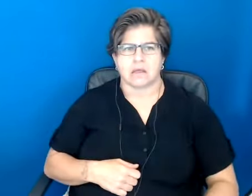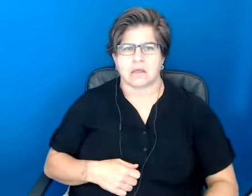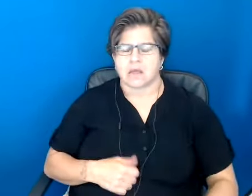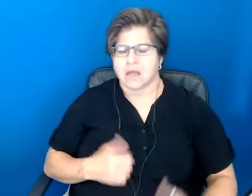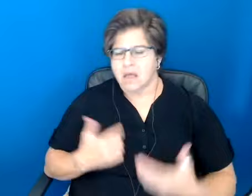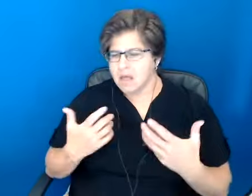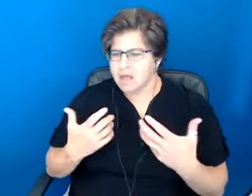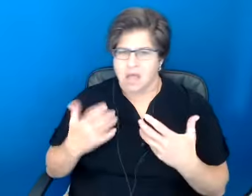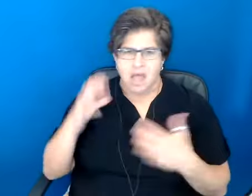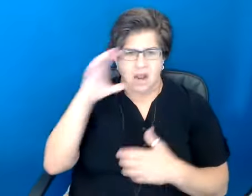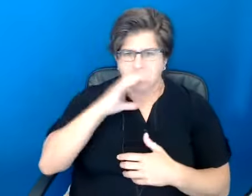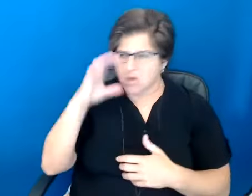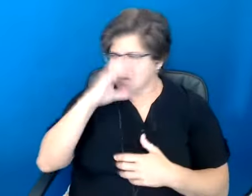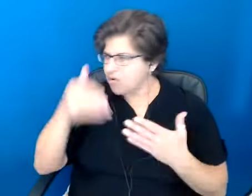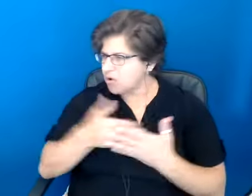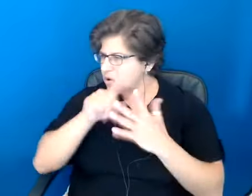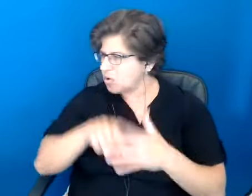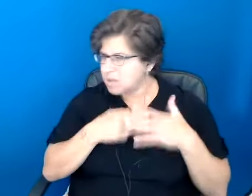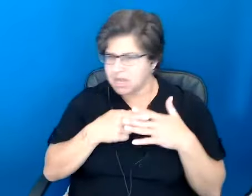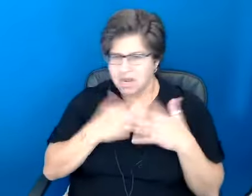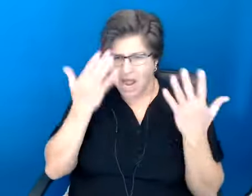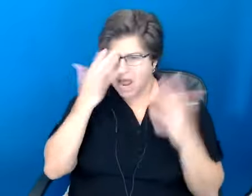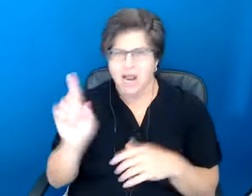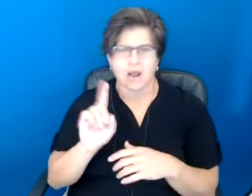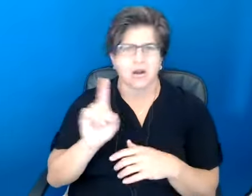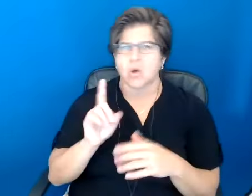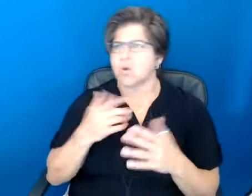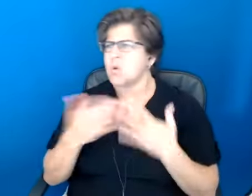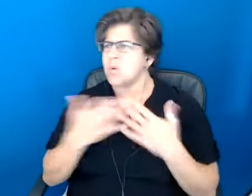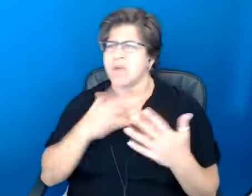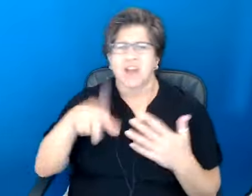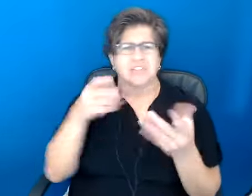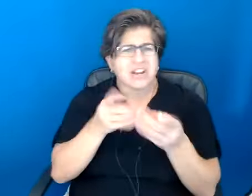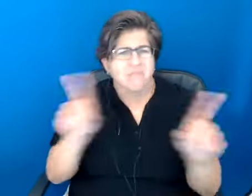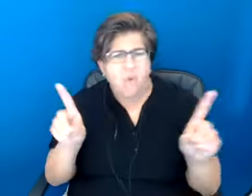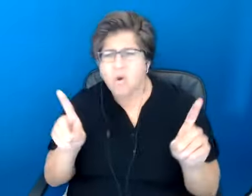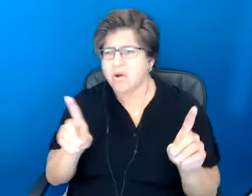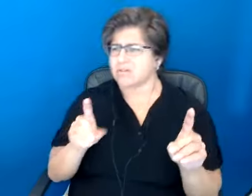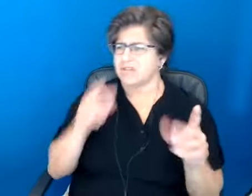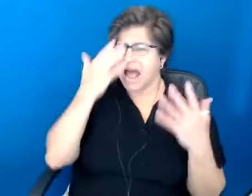fellowship and I'm broken. I'm totally broken. I I'm looking for a new beginning.